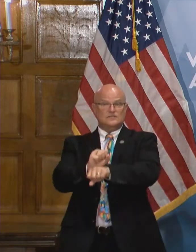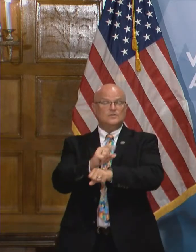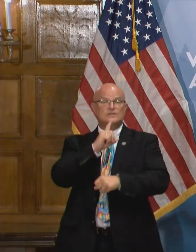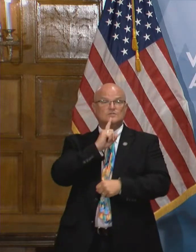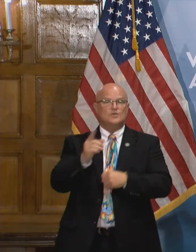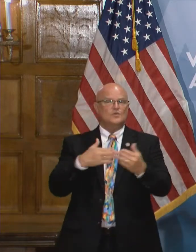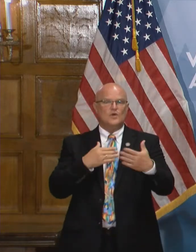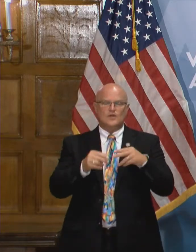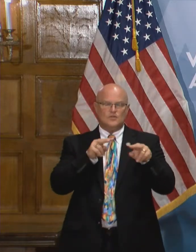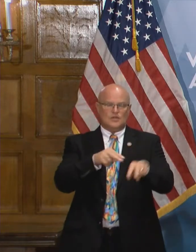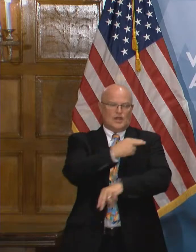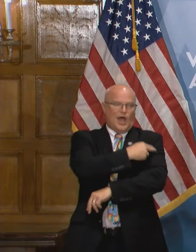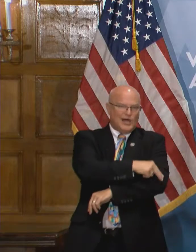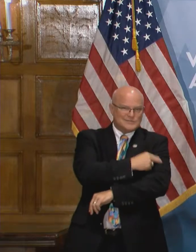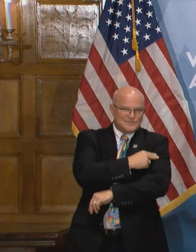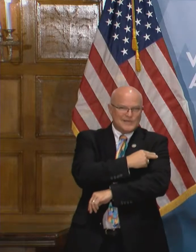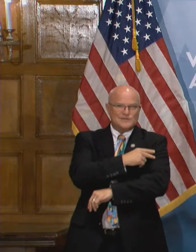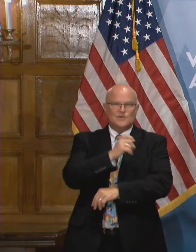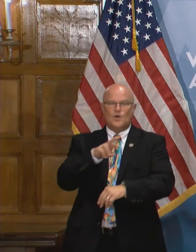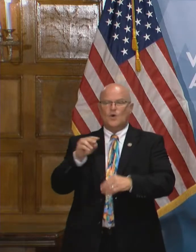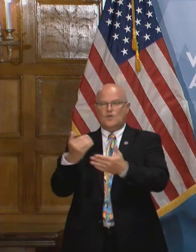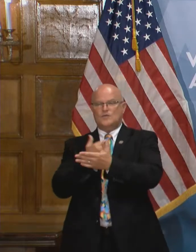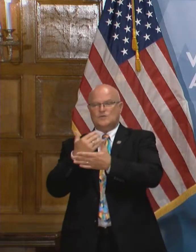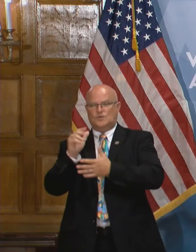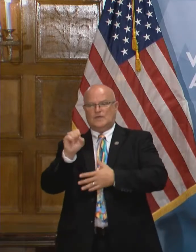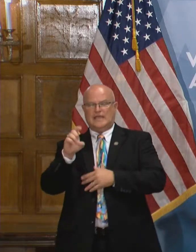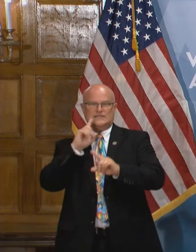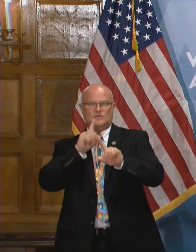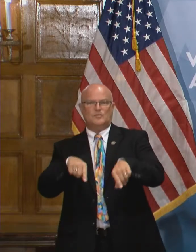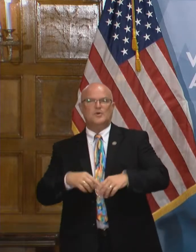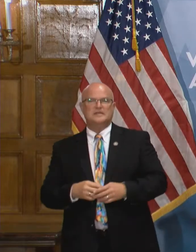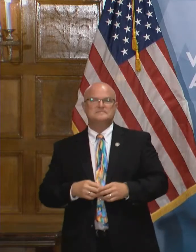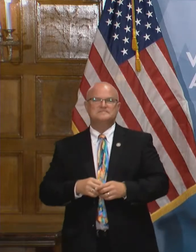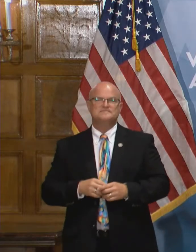whether you look at hospitalizations or whether you look at the new cases reported.